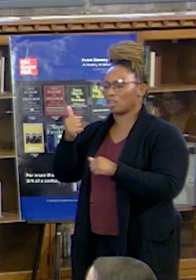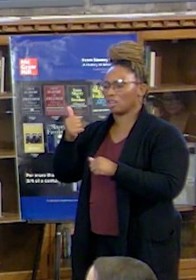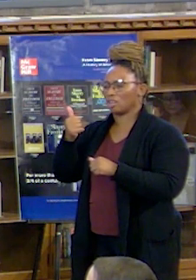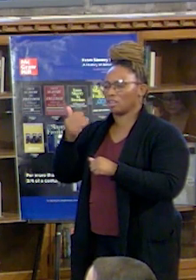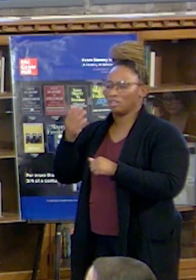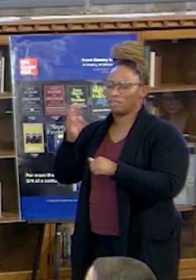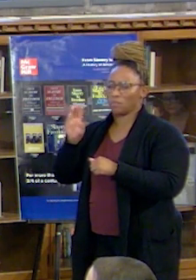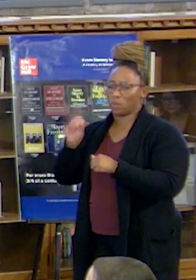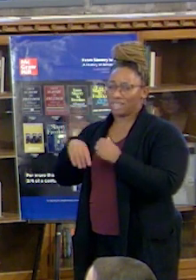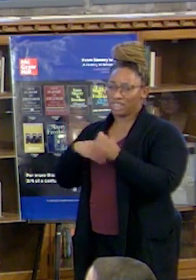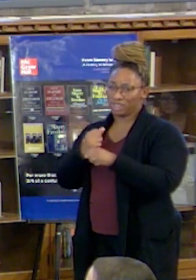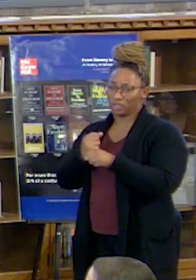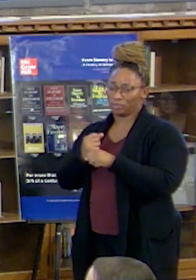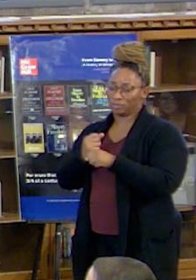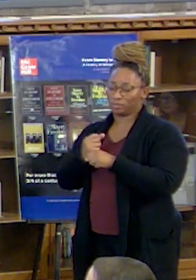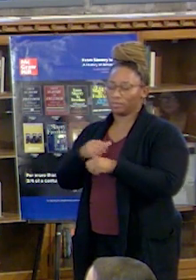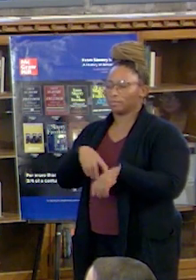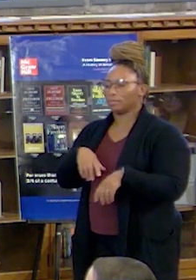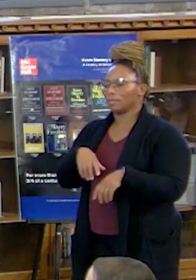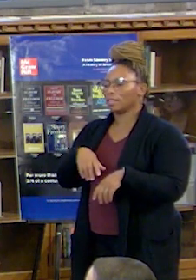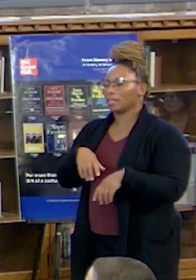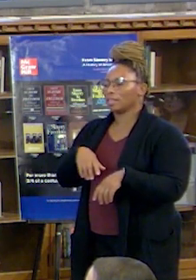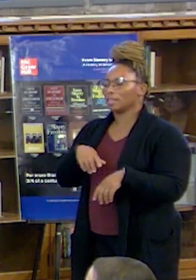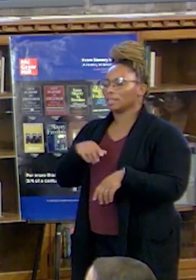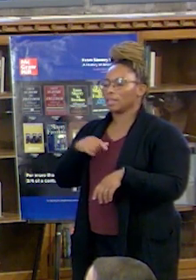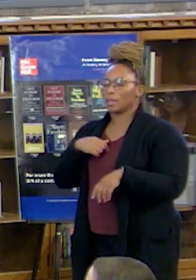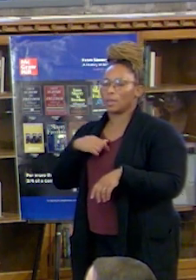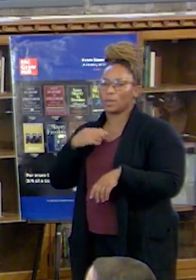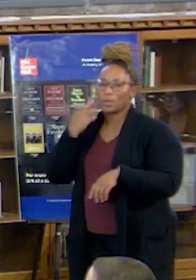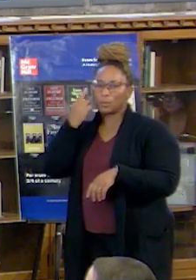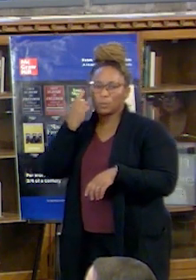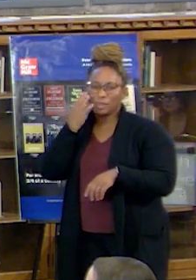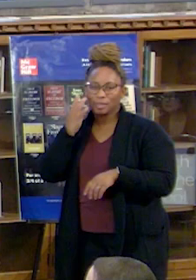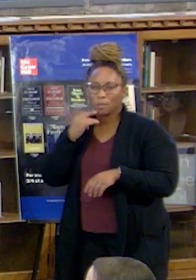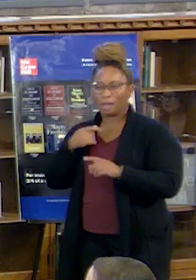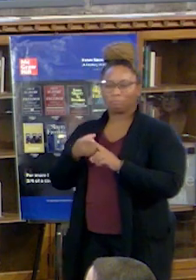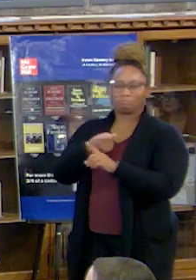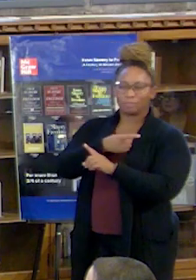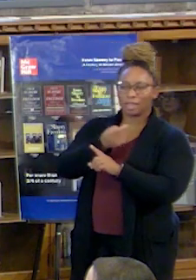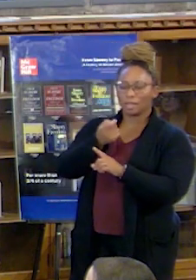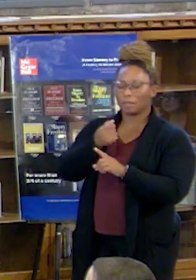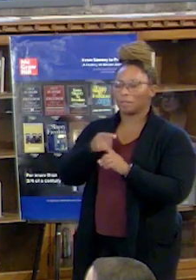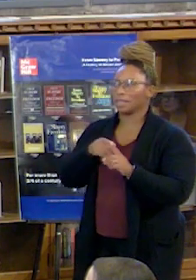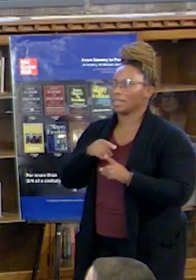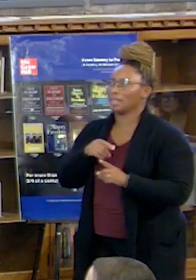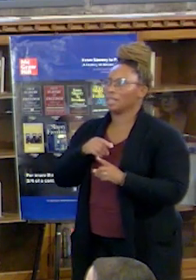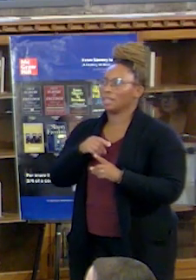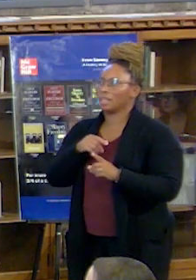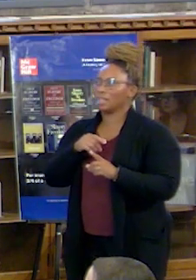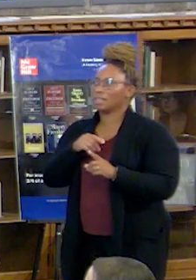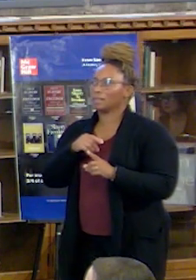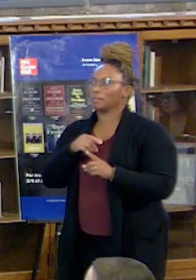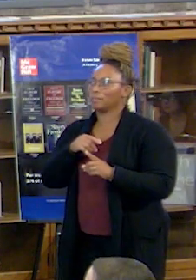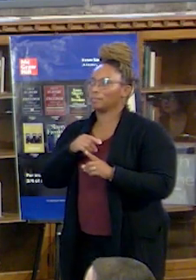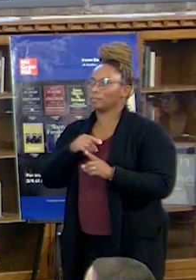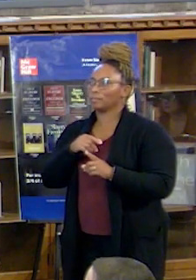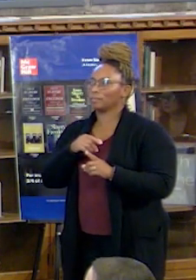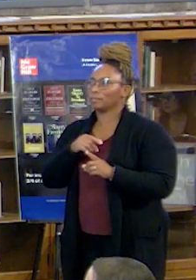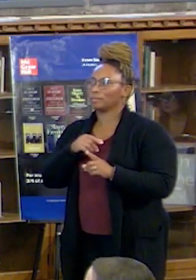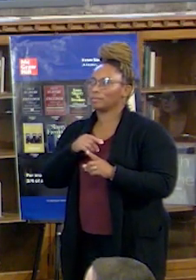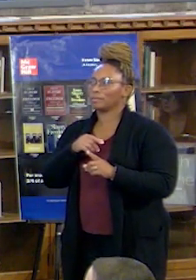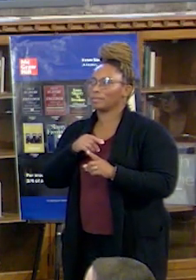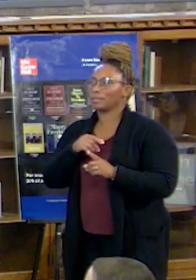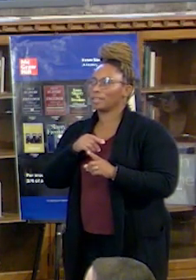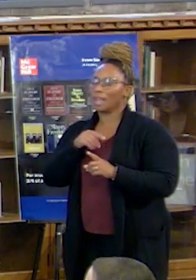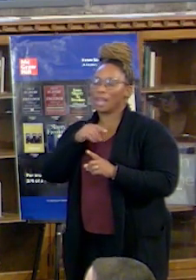years and so I indulge in this degression not simply to invoke F's famous line from recum for a none